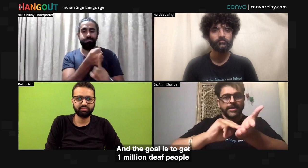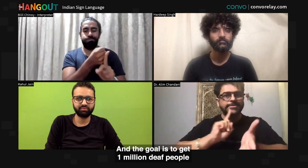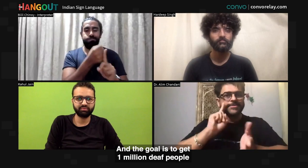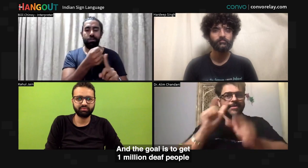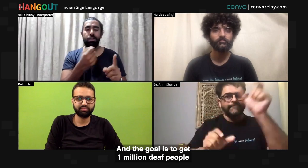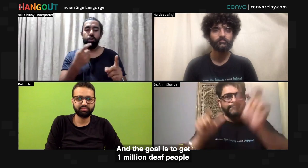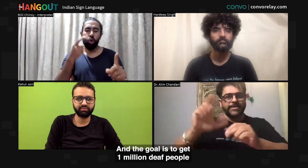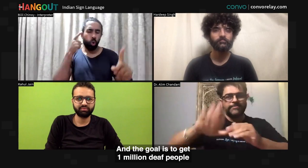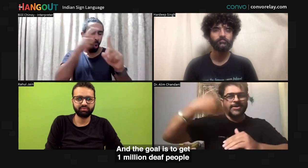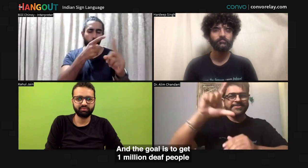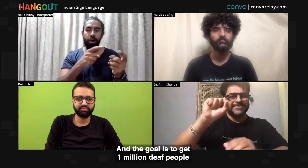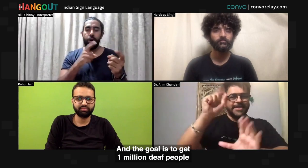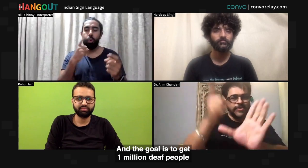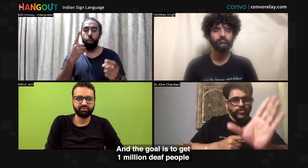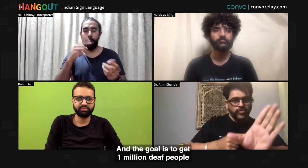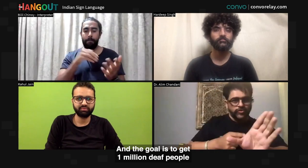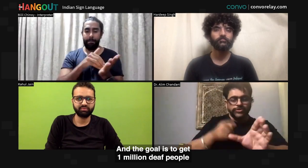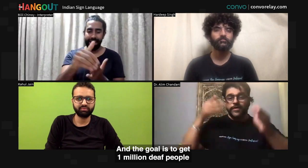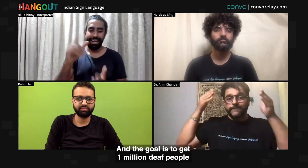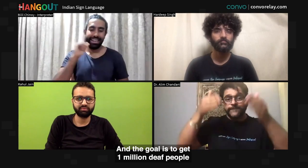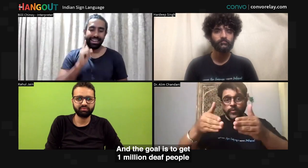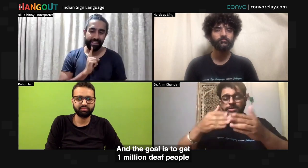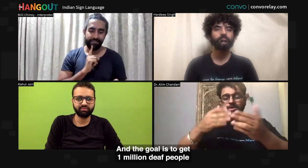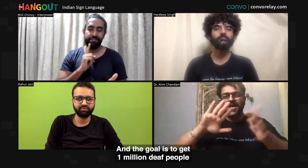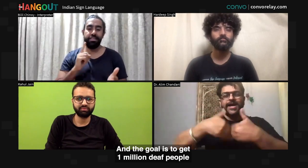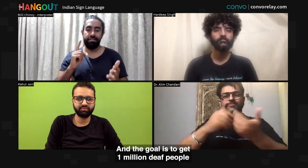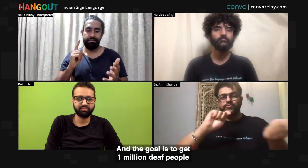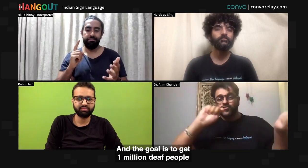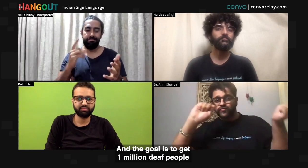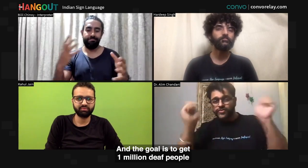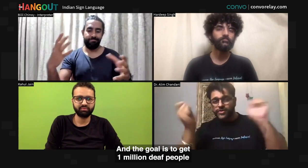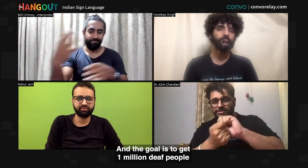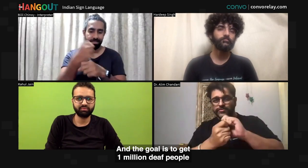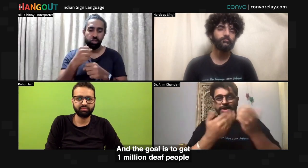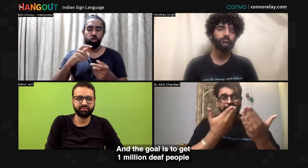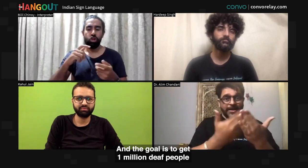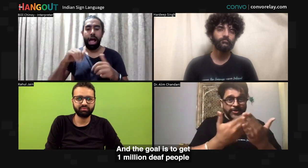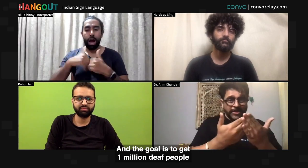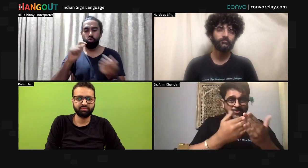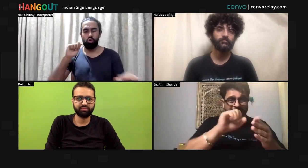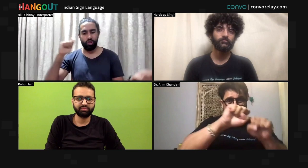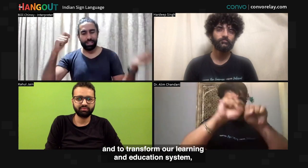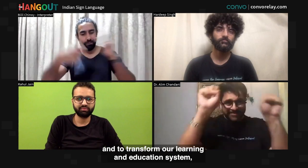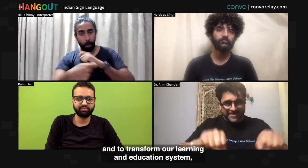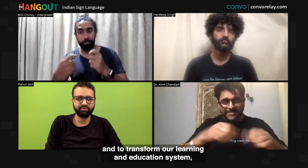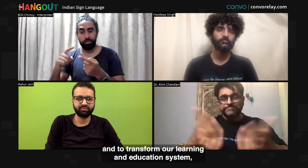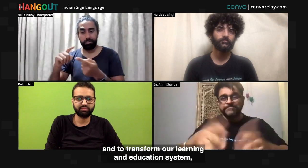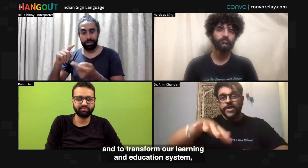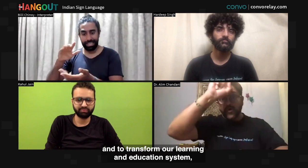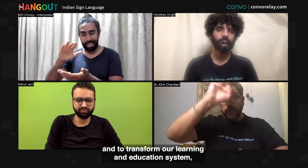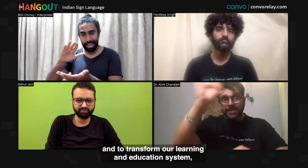And the goal is to get one million deaf people and to transform